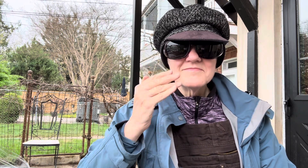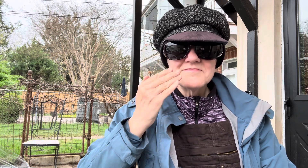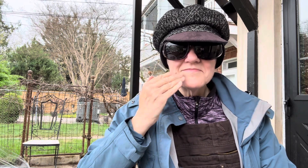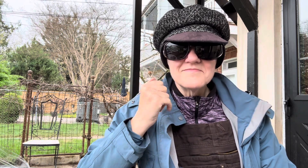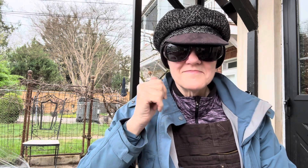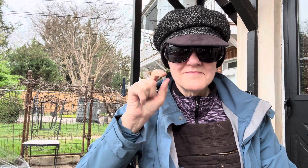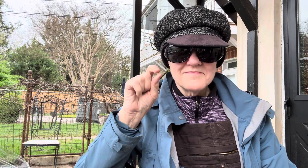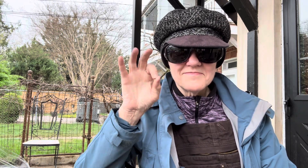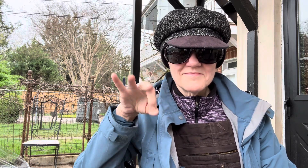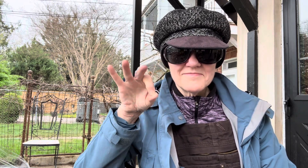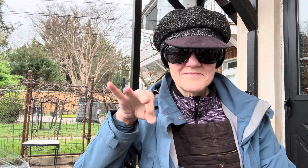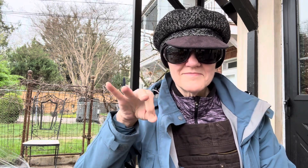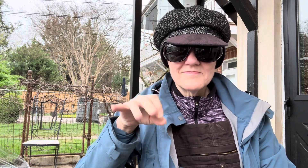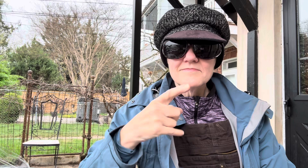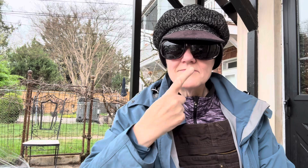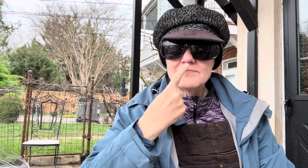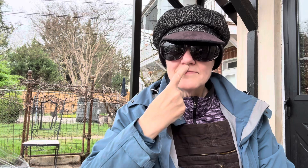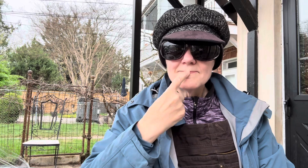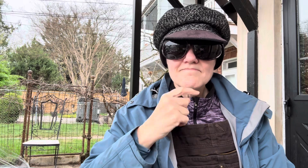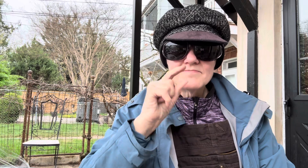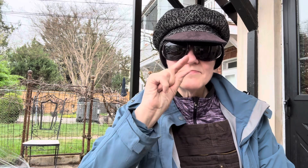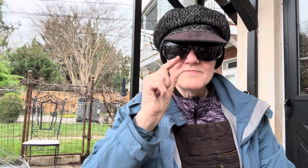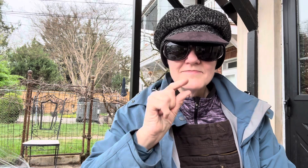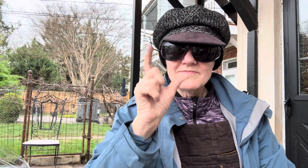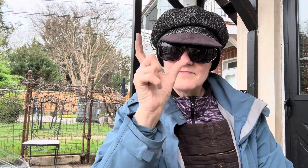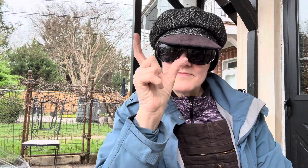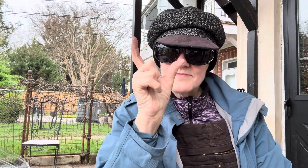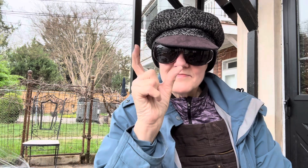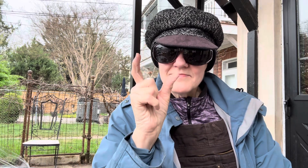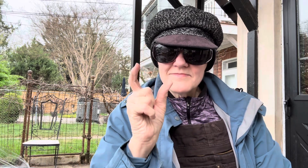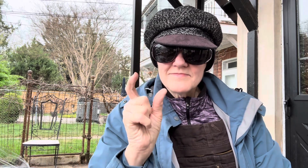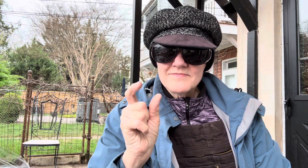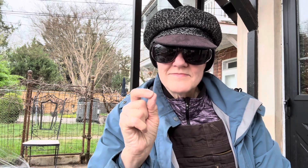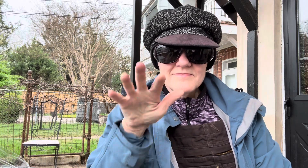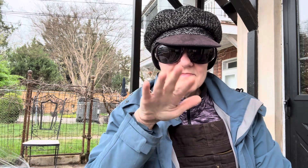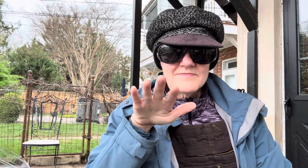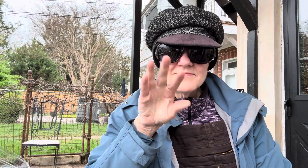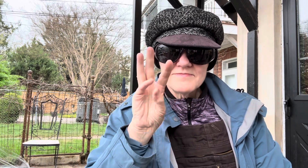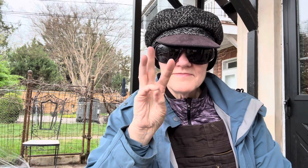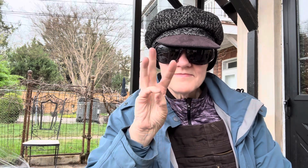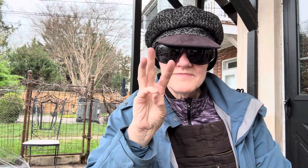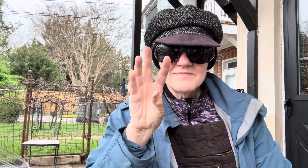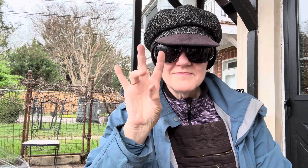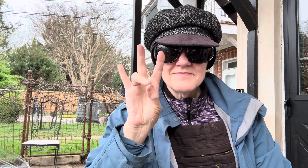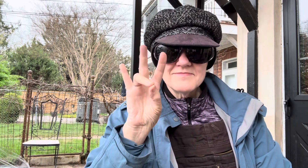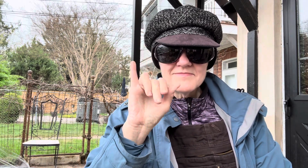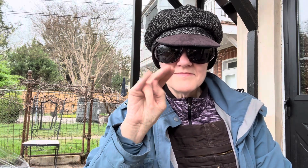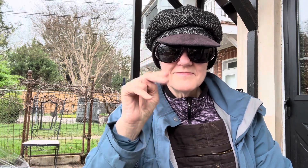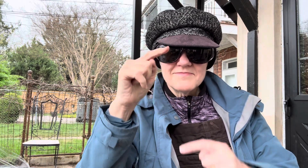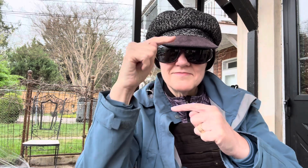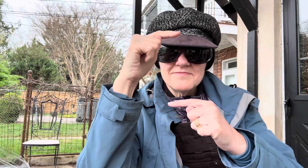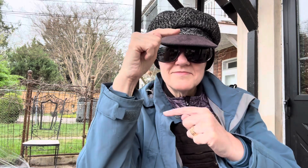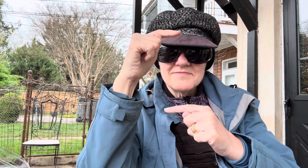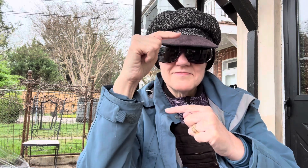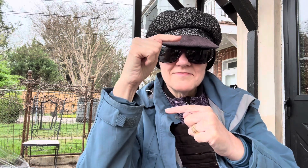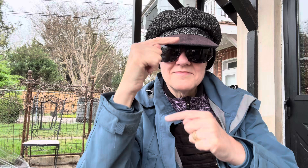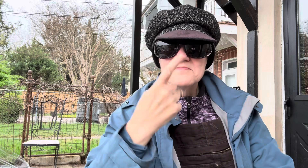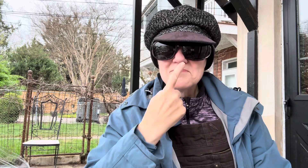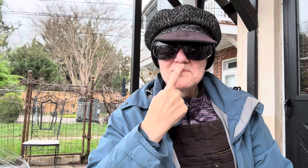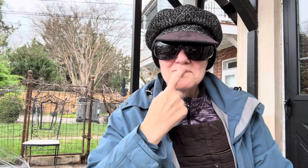Ivarsky sweet red peppers. They're an Italian grilling pepper. They're about 6 to 7 inches